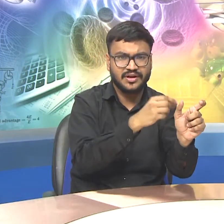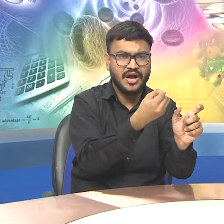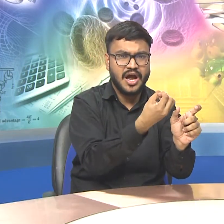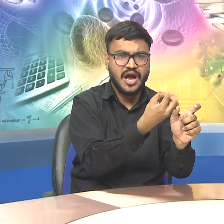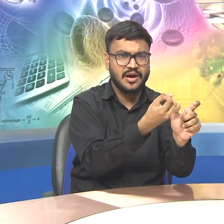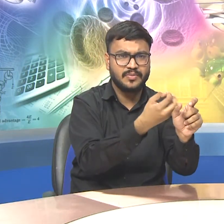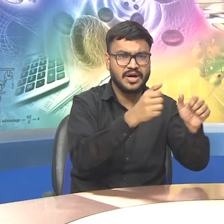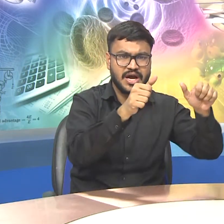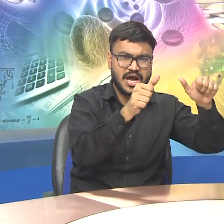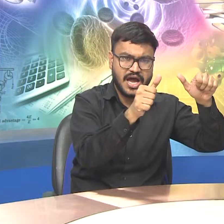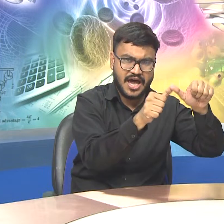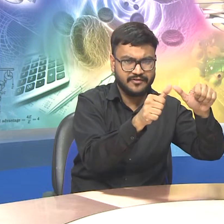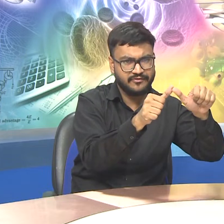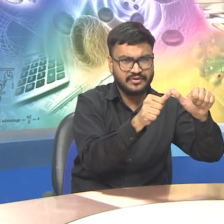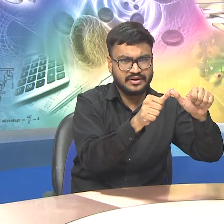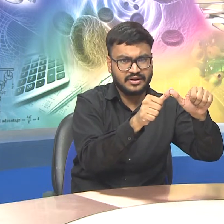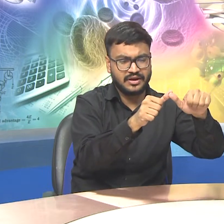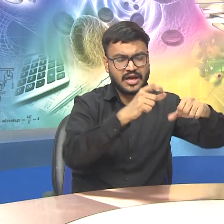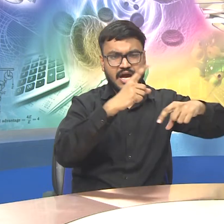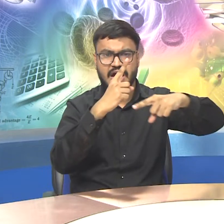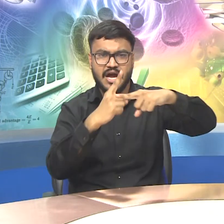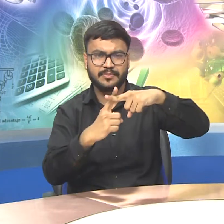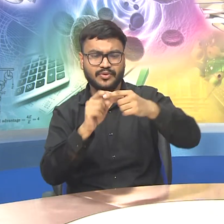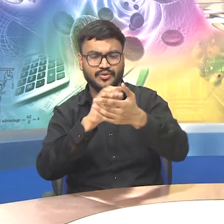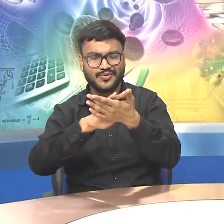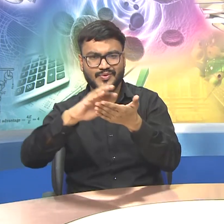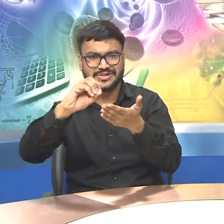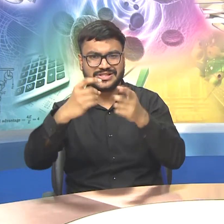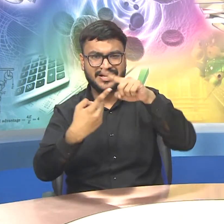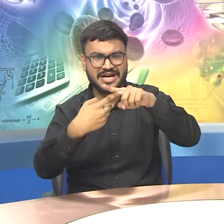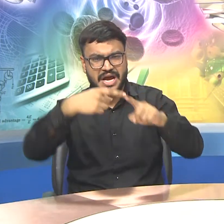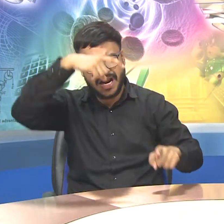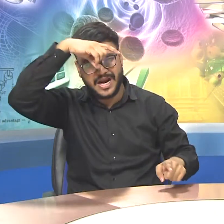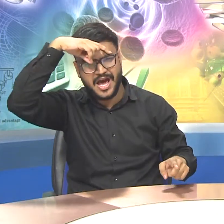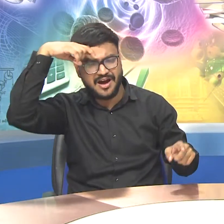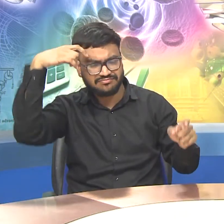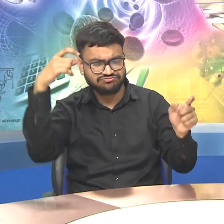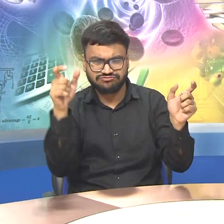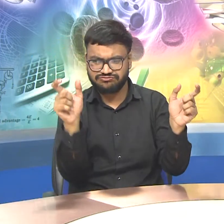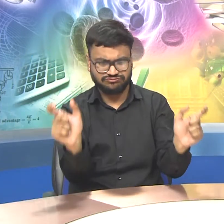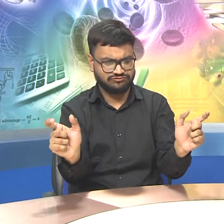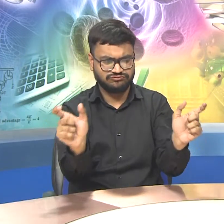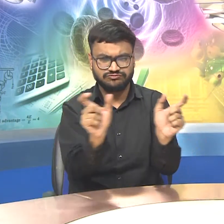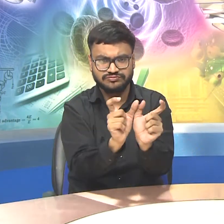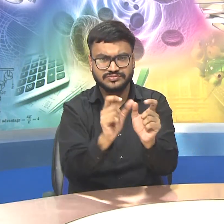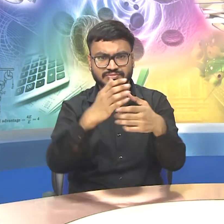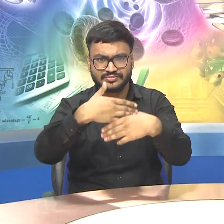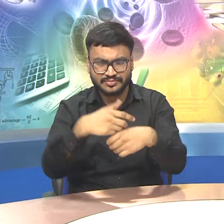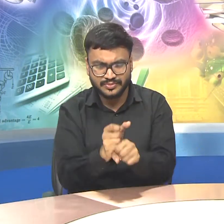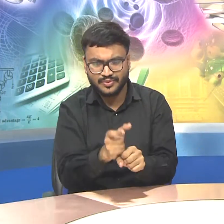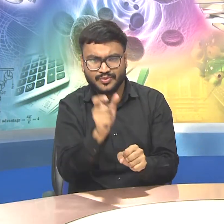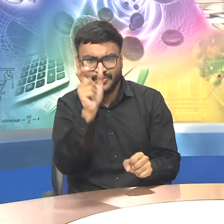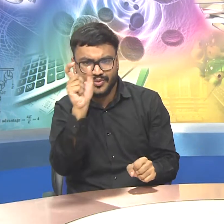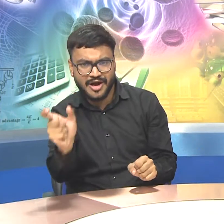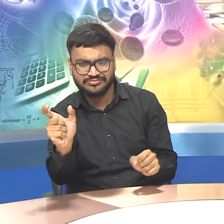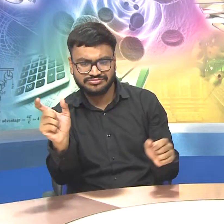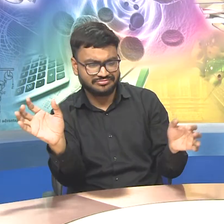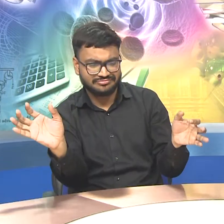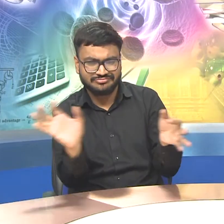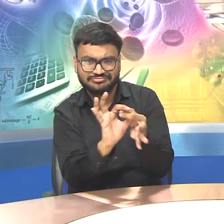So for the April sign, we use the initial of April and the sign of hot.